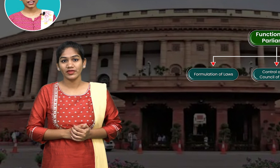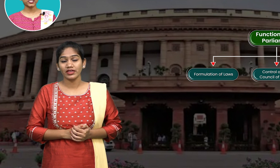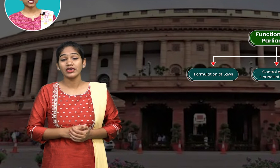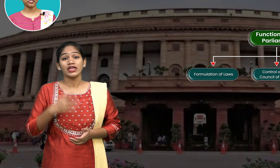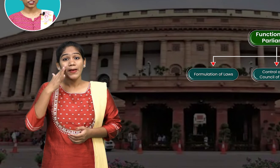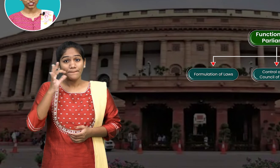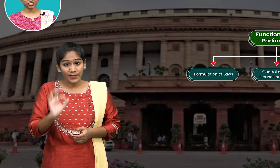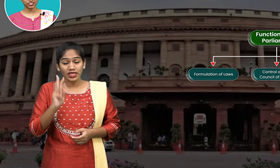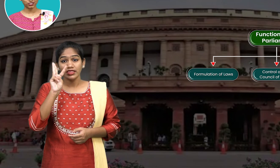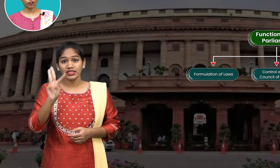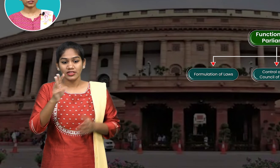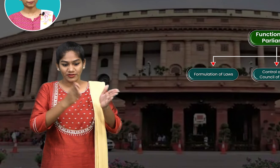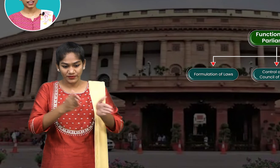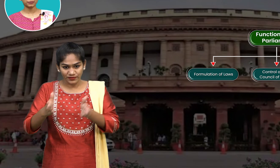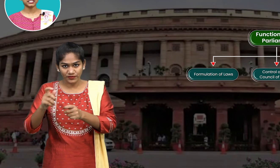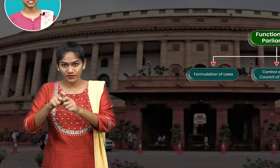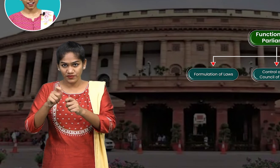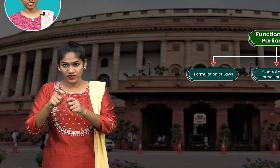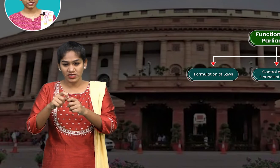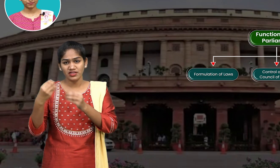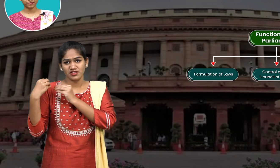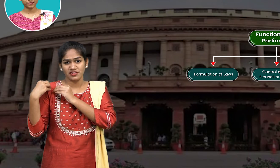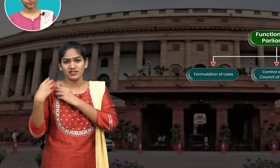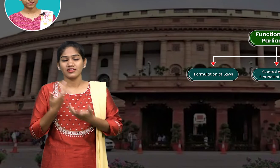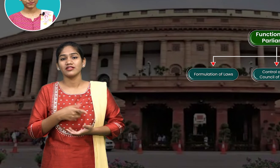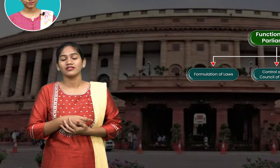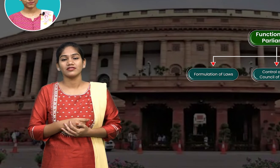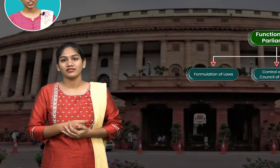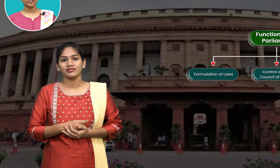The main three functions of the Parliament are